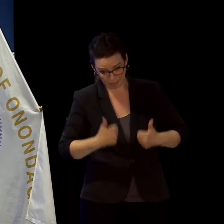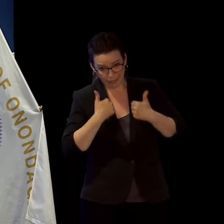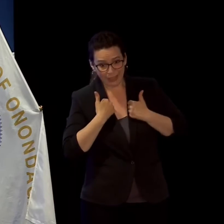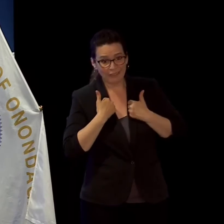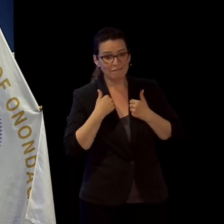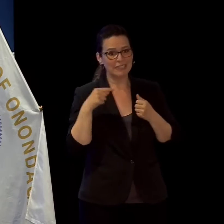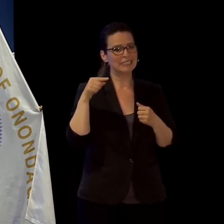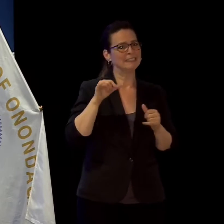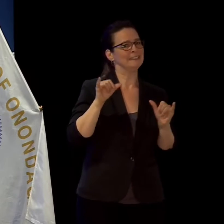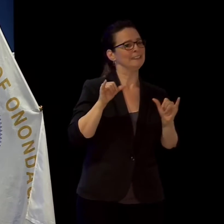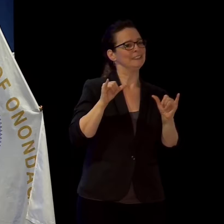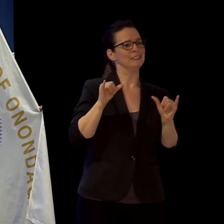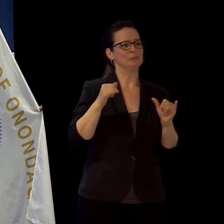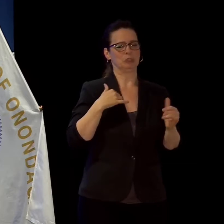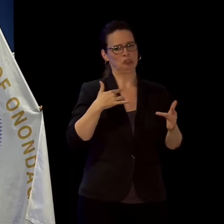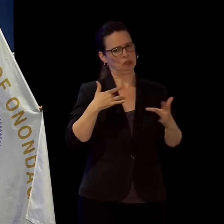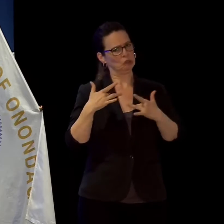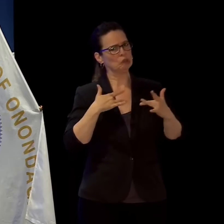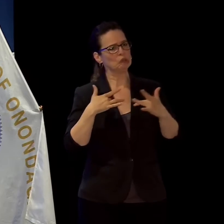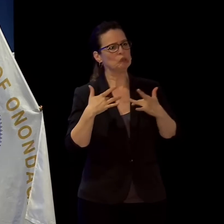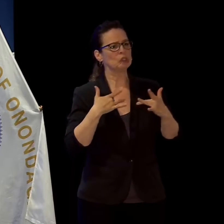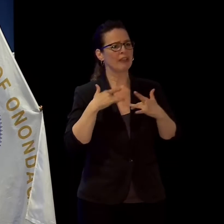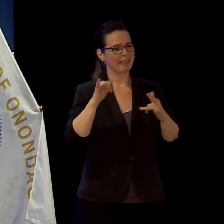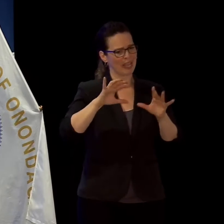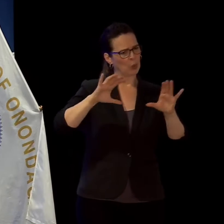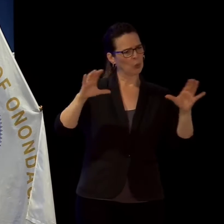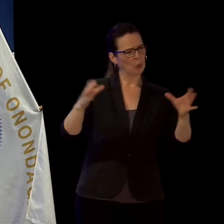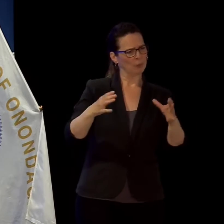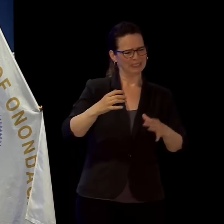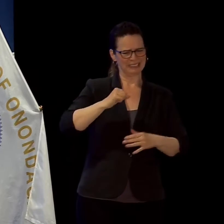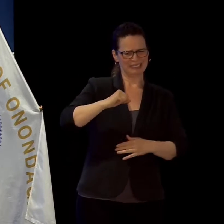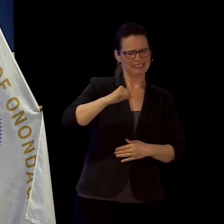little concerned there. I think we have some hesitancy in that these demographics.